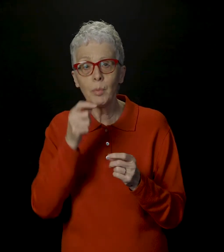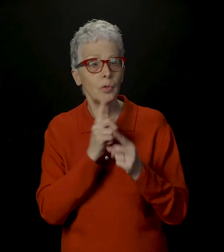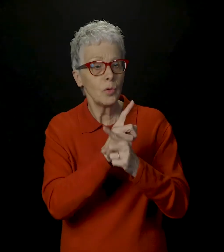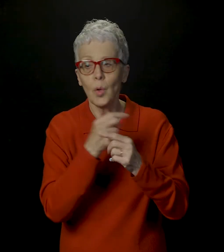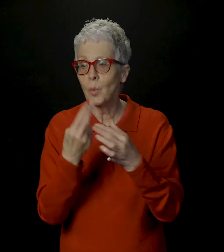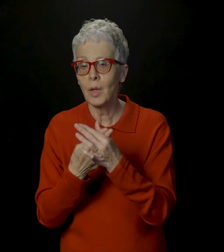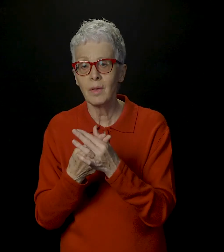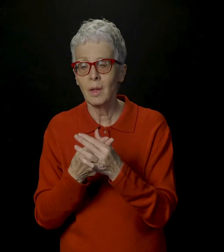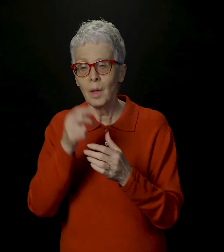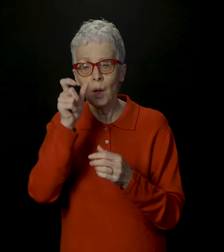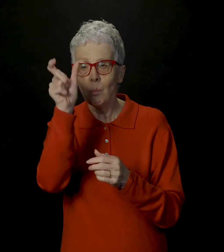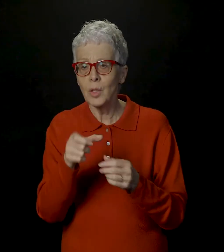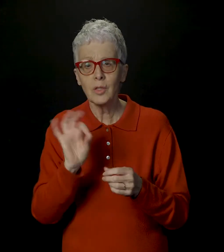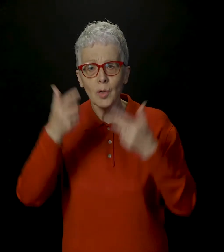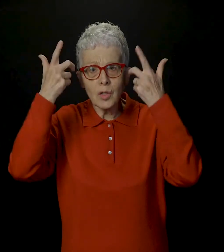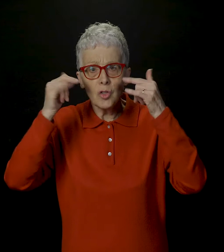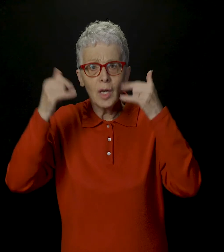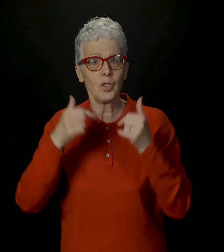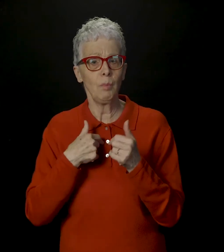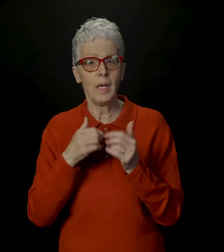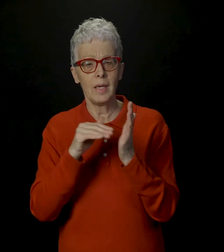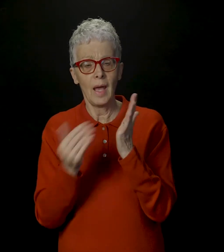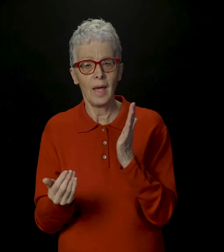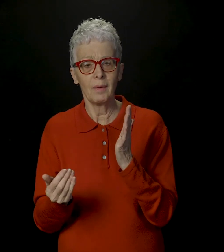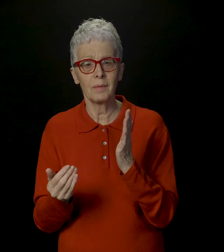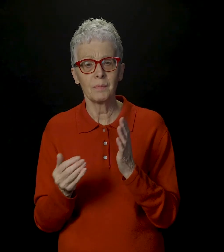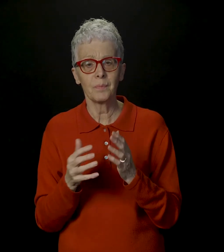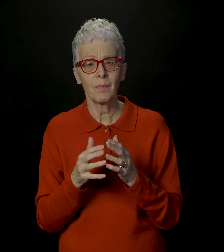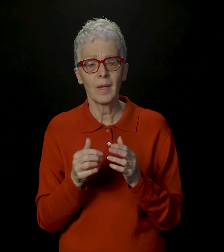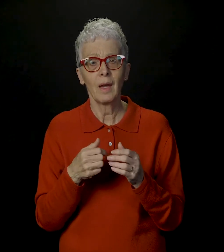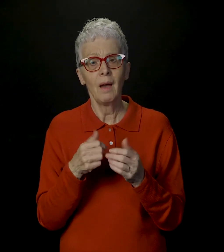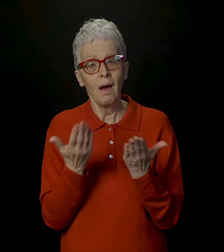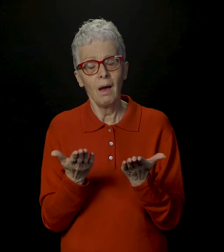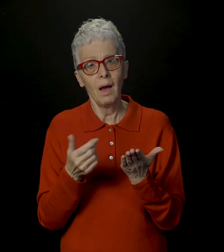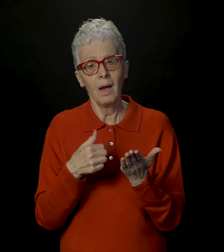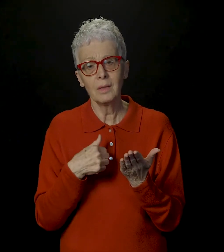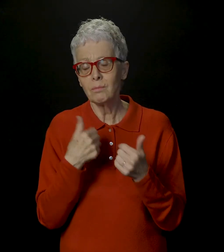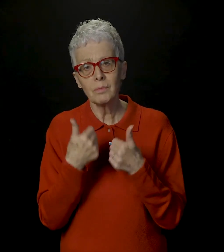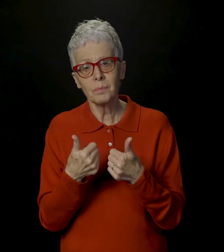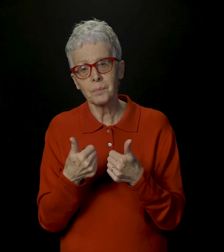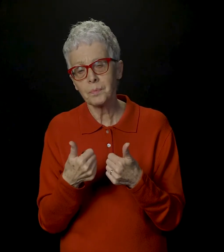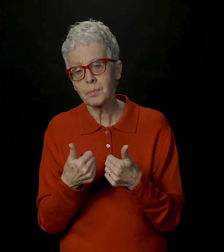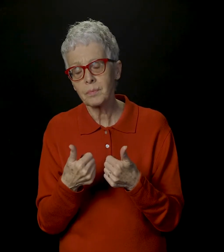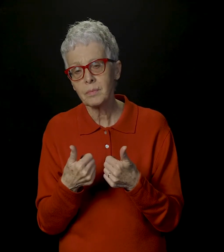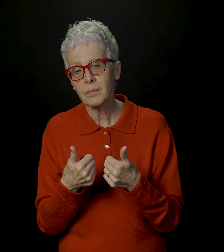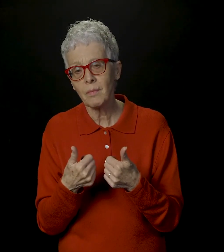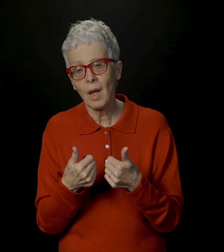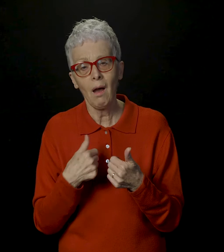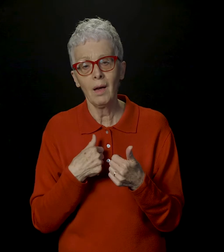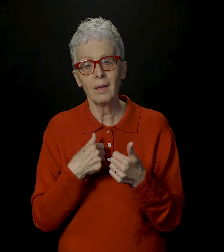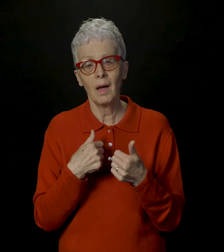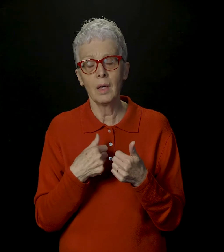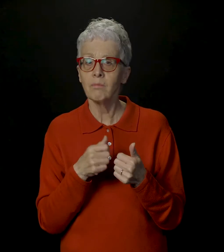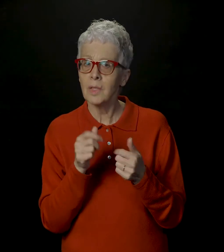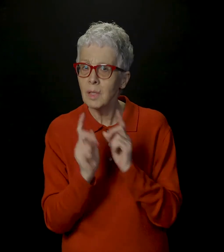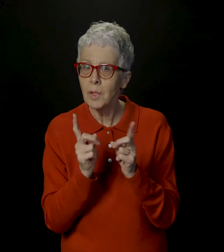you That's not going to judge you And look at you Like some sort of Trash Kind of thing And It's hard to